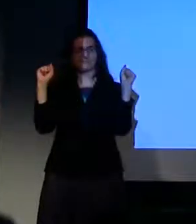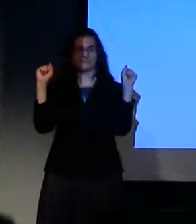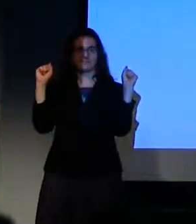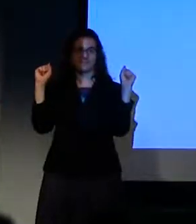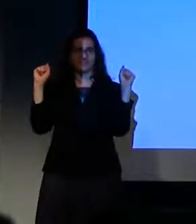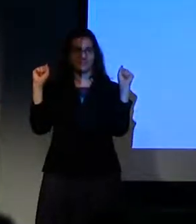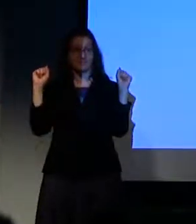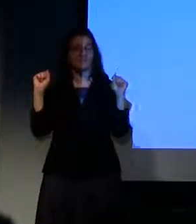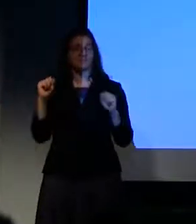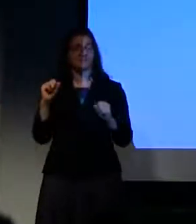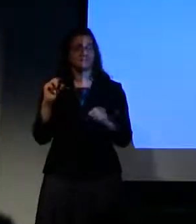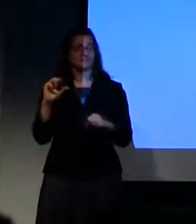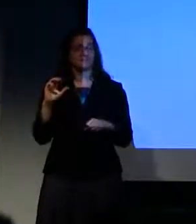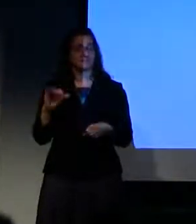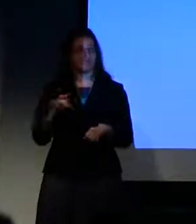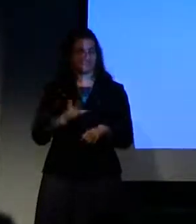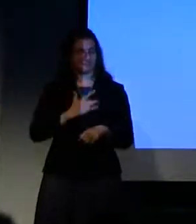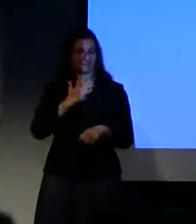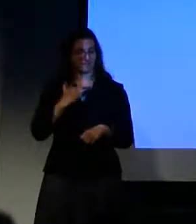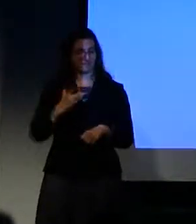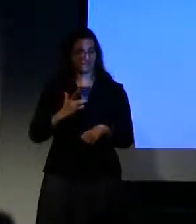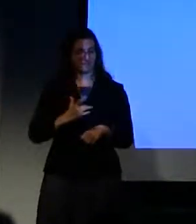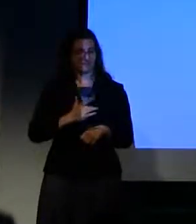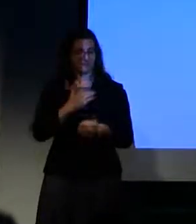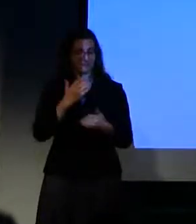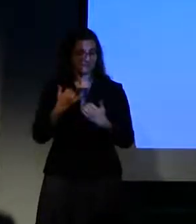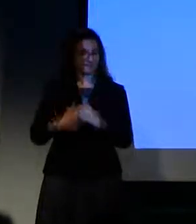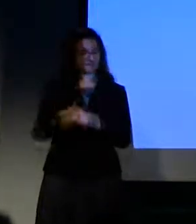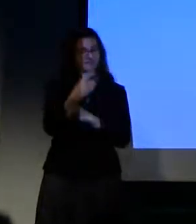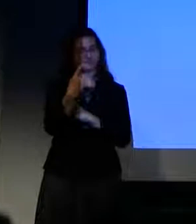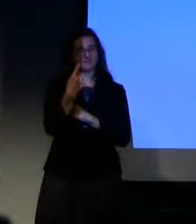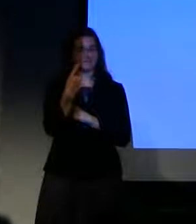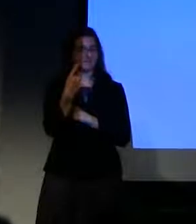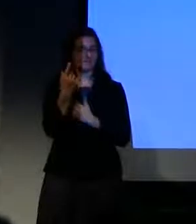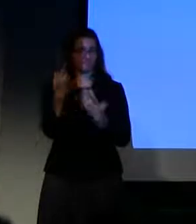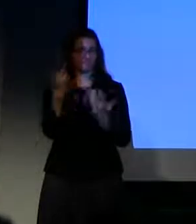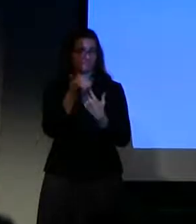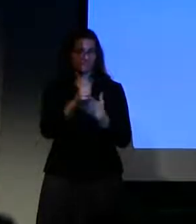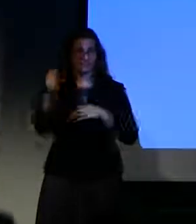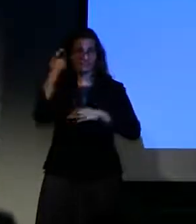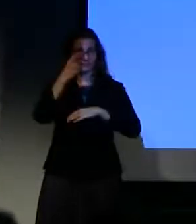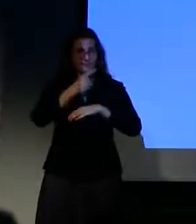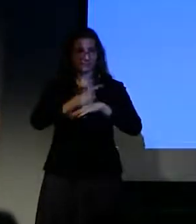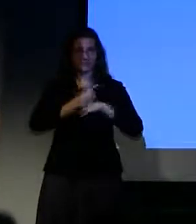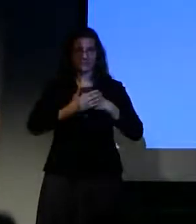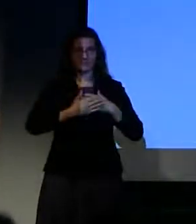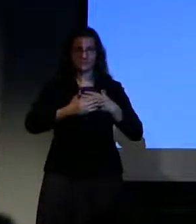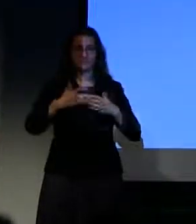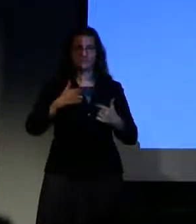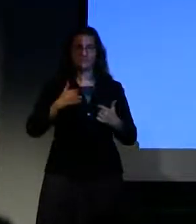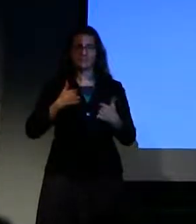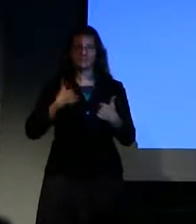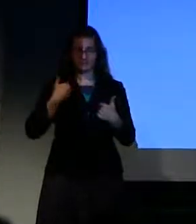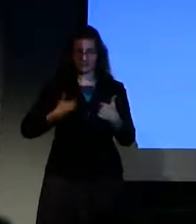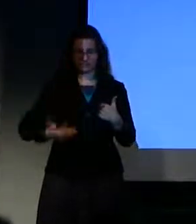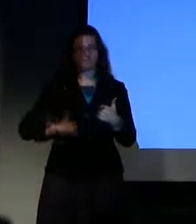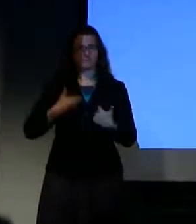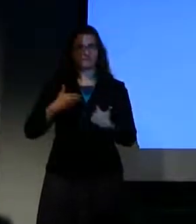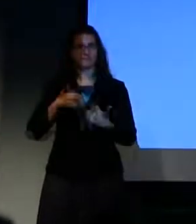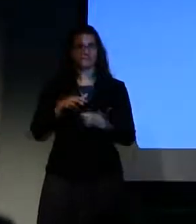To have the feeling today or any day that I am sufficient as I